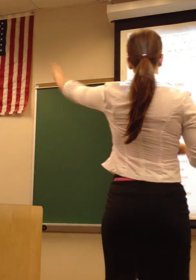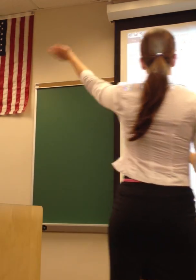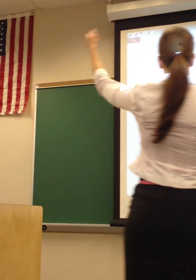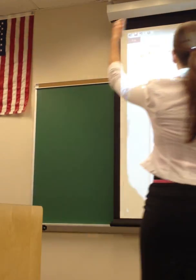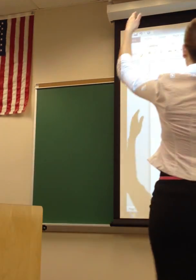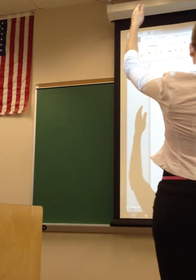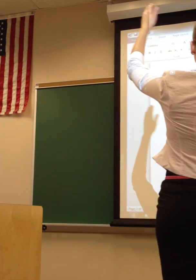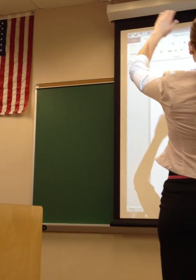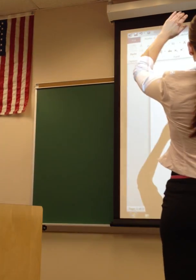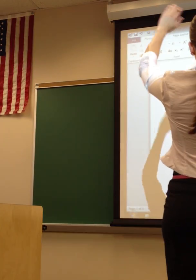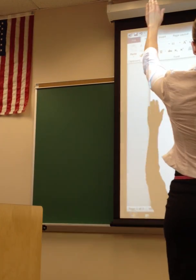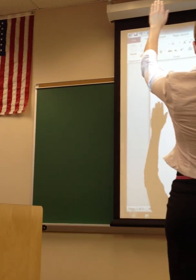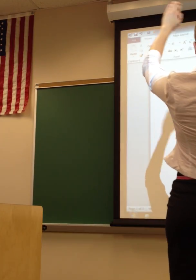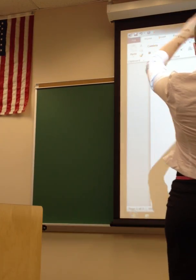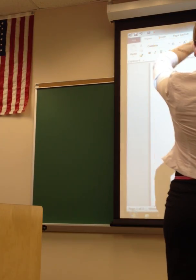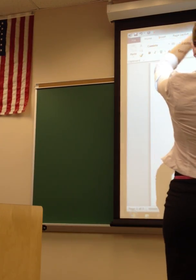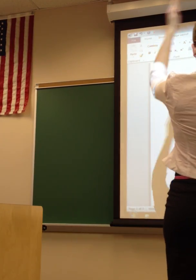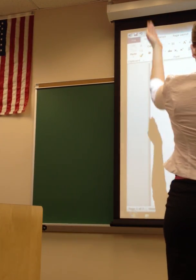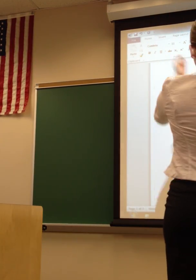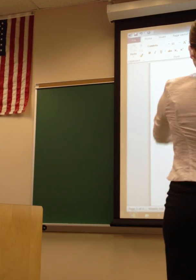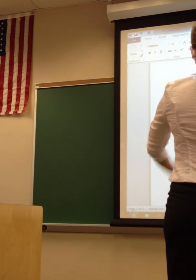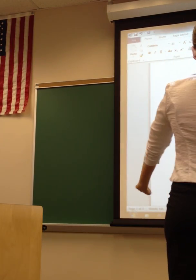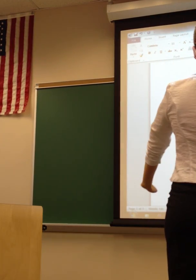It's not with my left hand. Never.